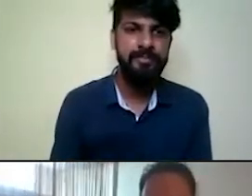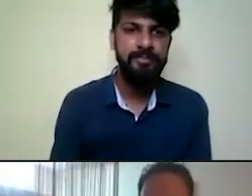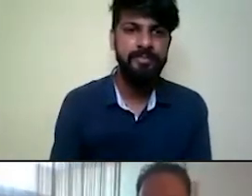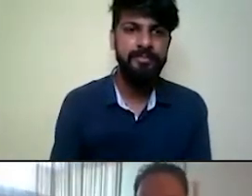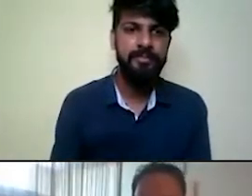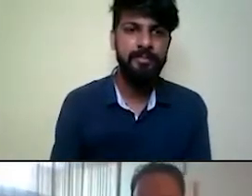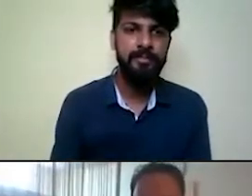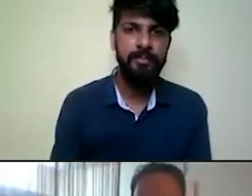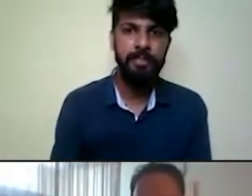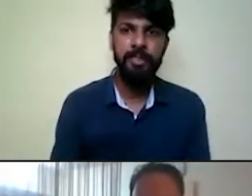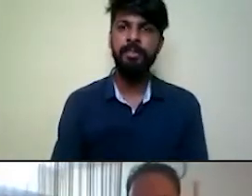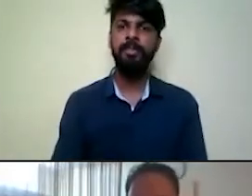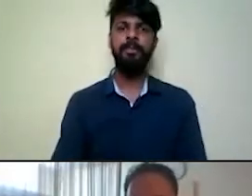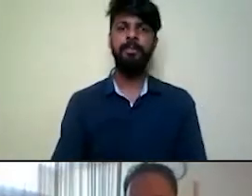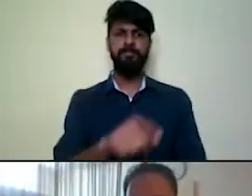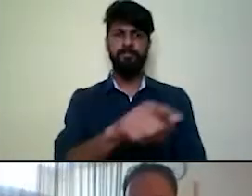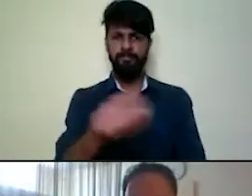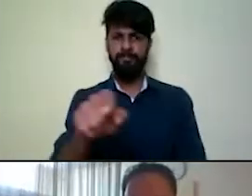Next.